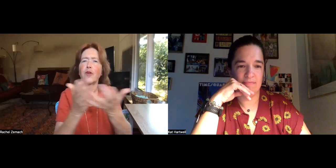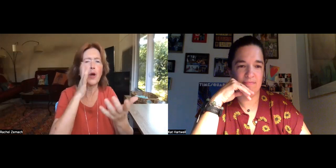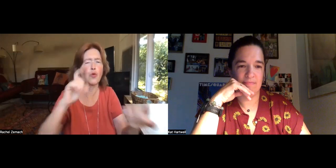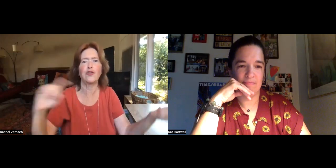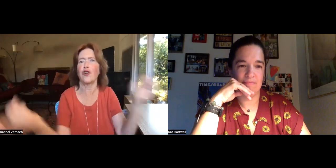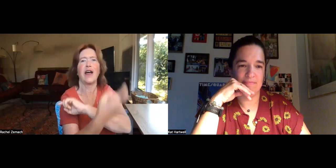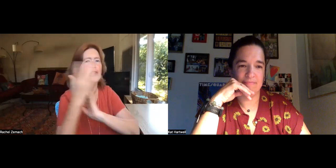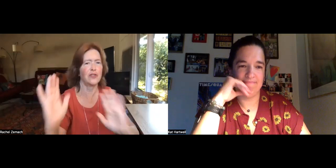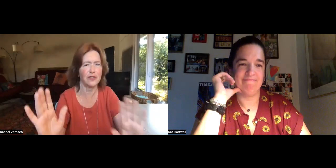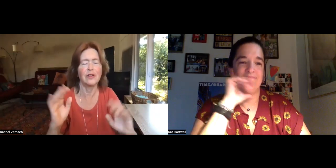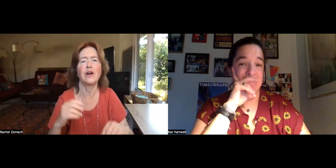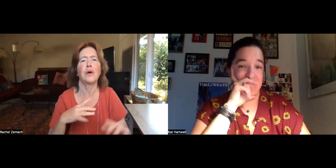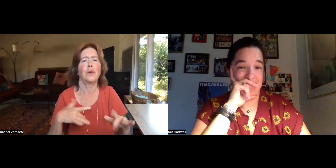everything would change.